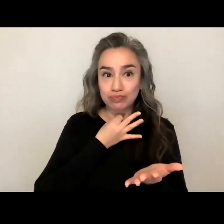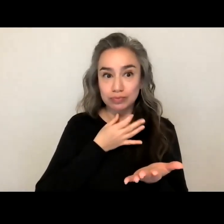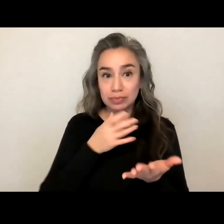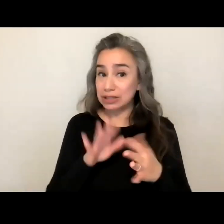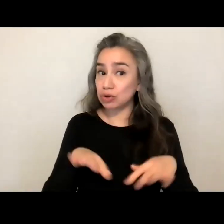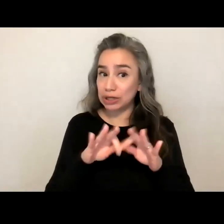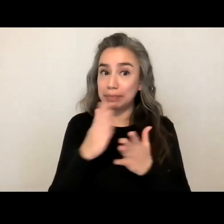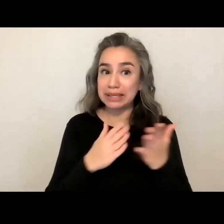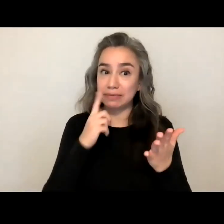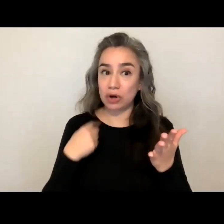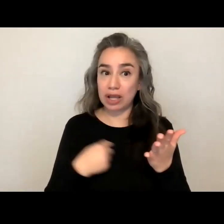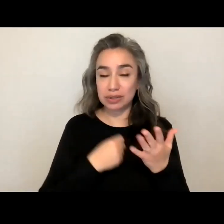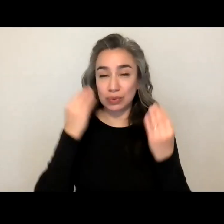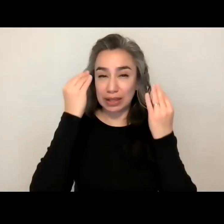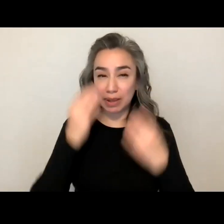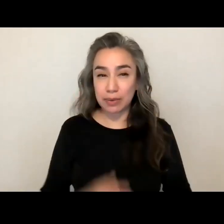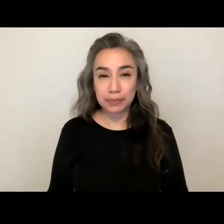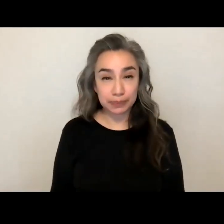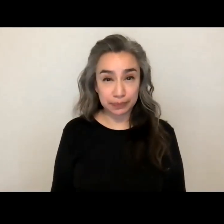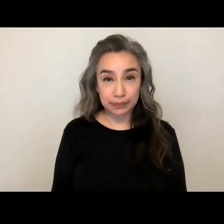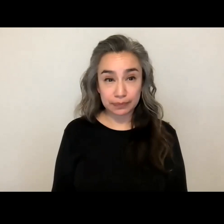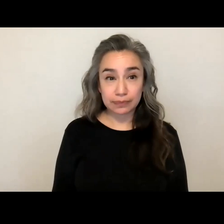for us to think about.